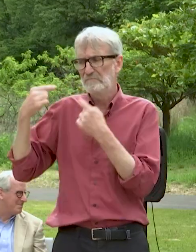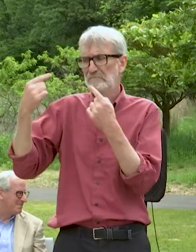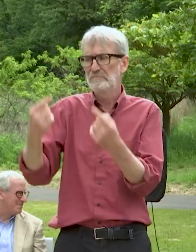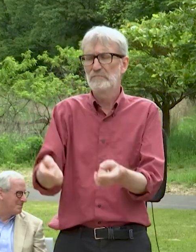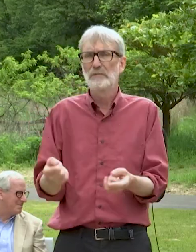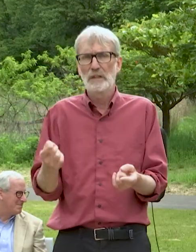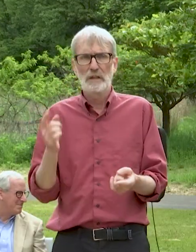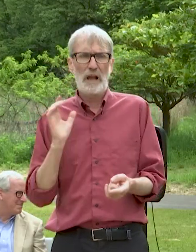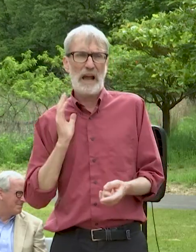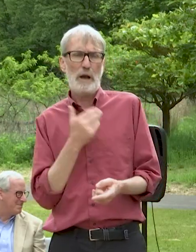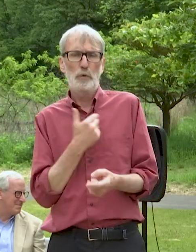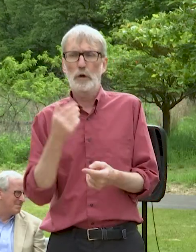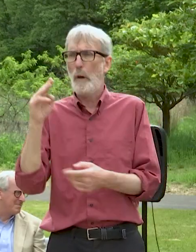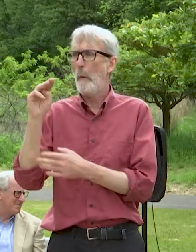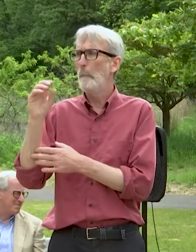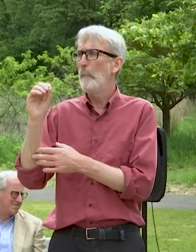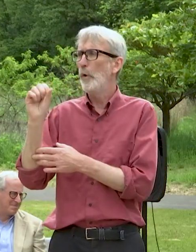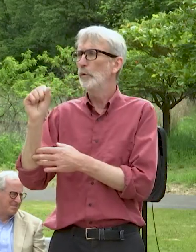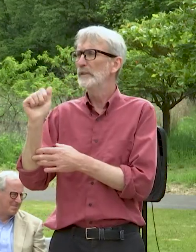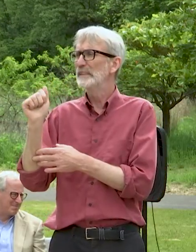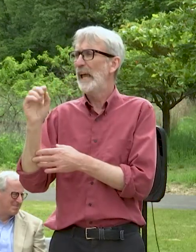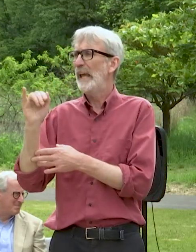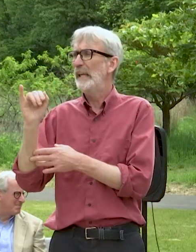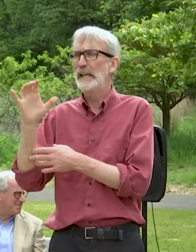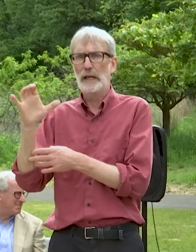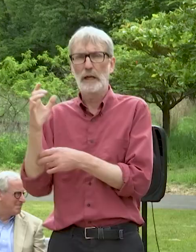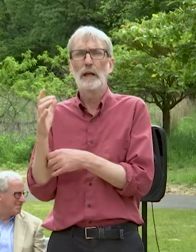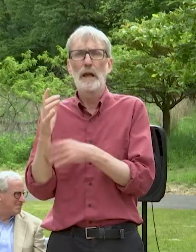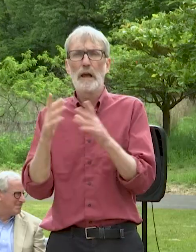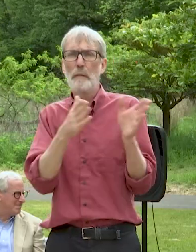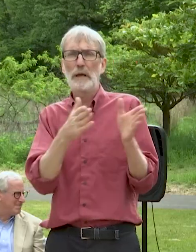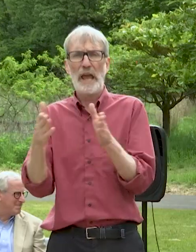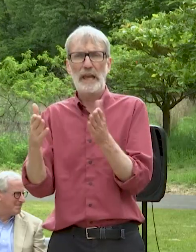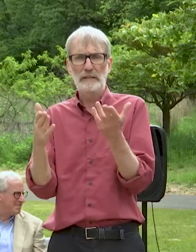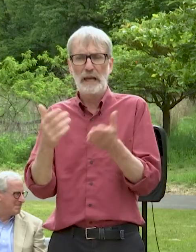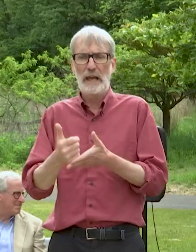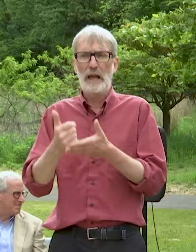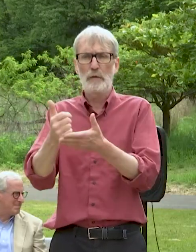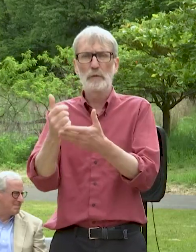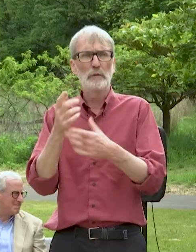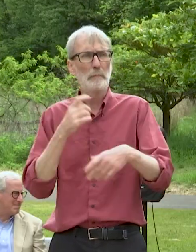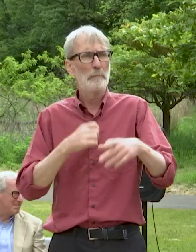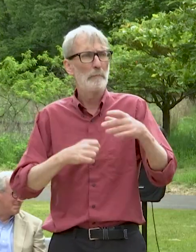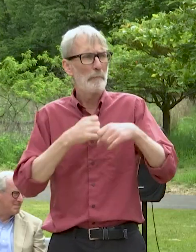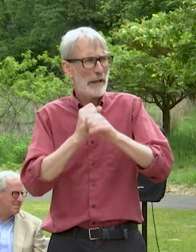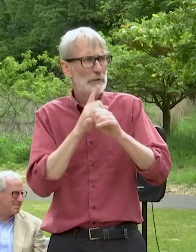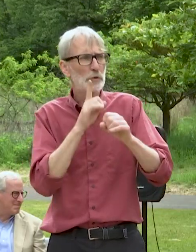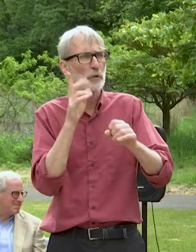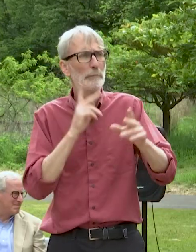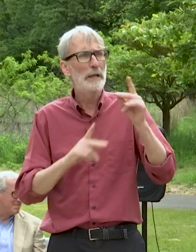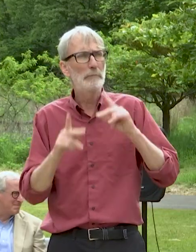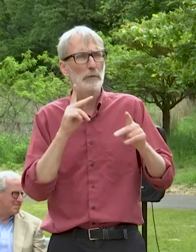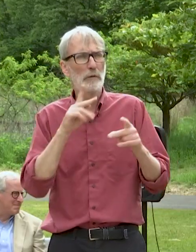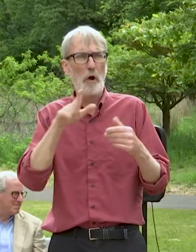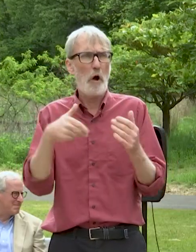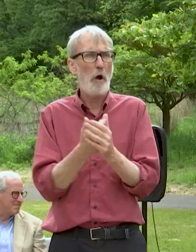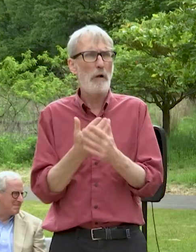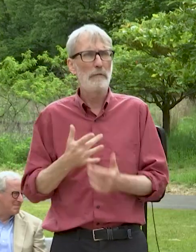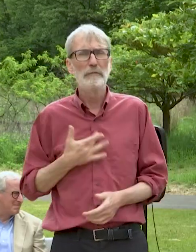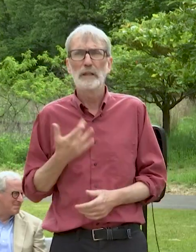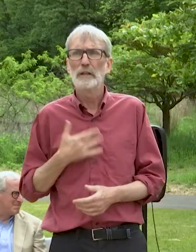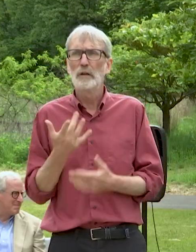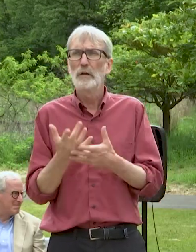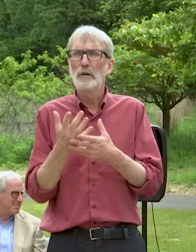our Mosaic initiative, where we are working to ensure that all people feel welcome and that they feel that